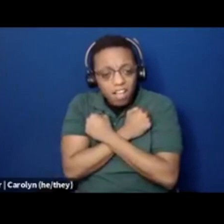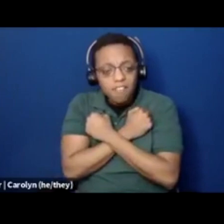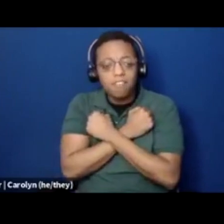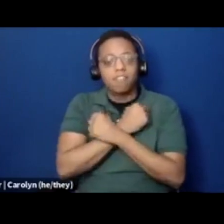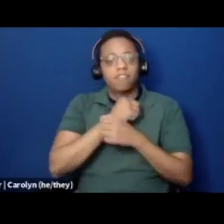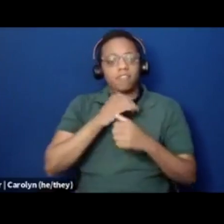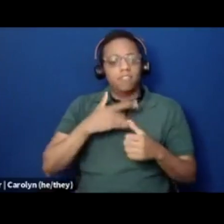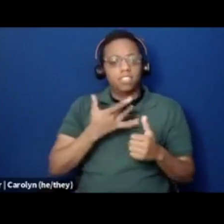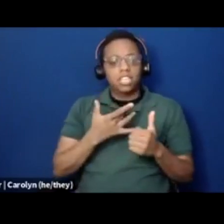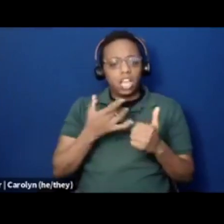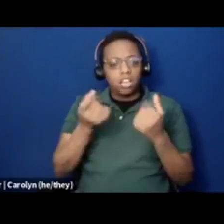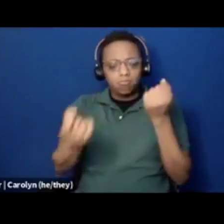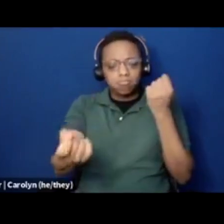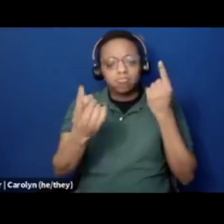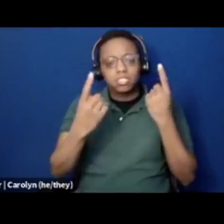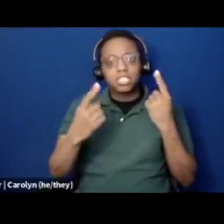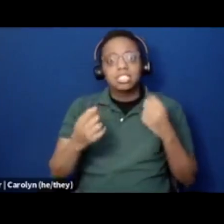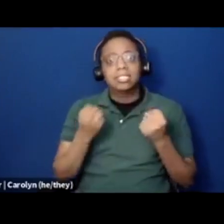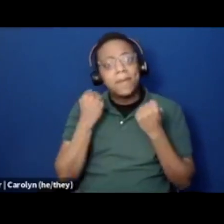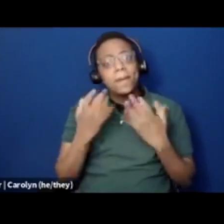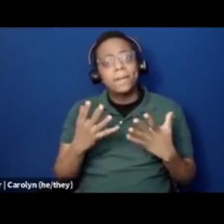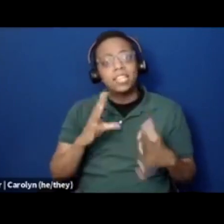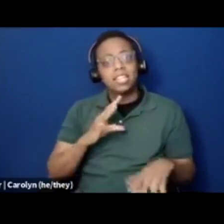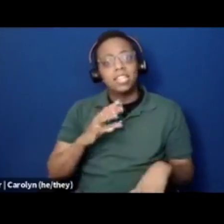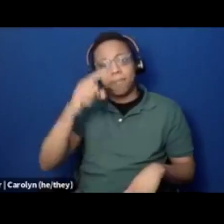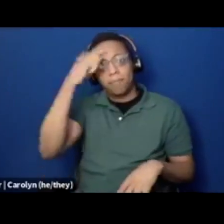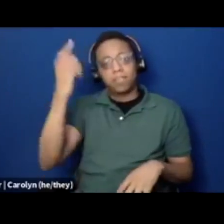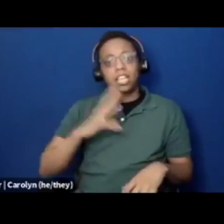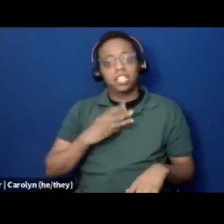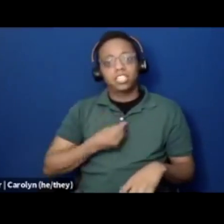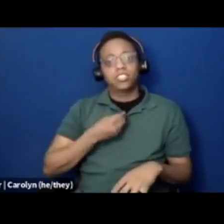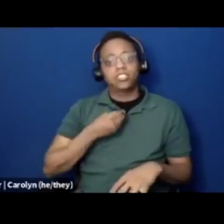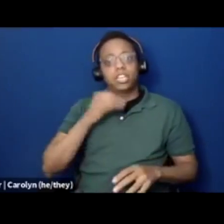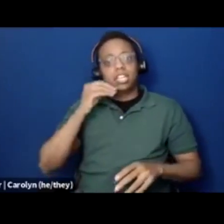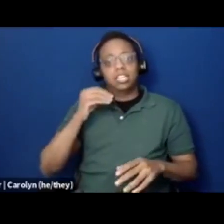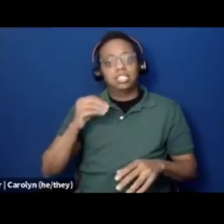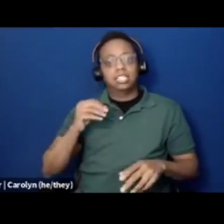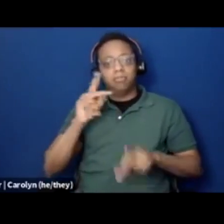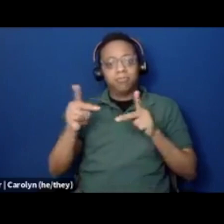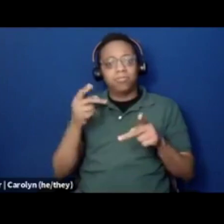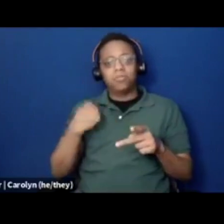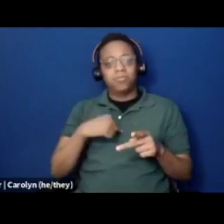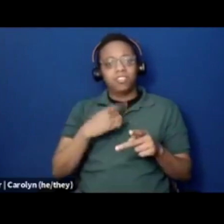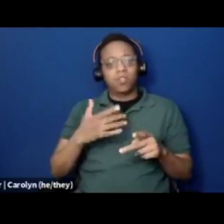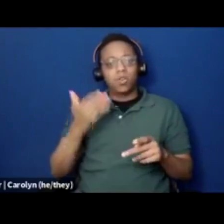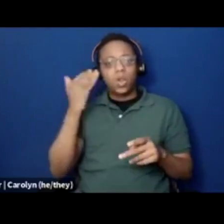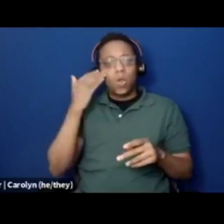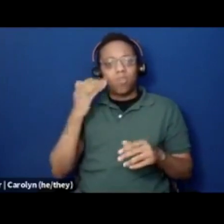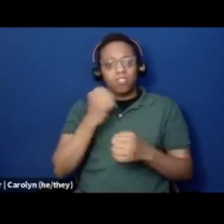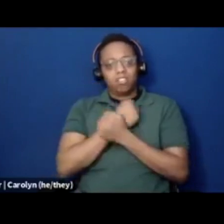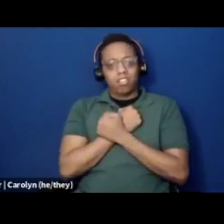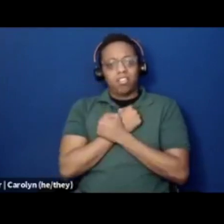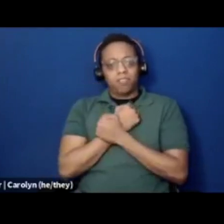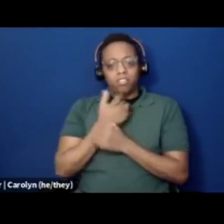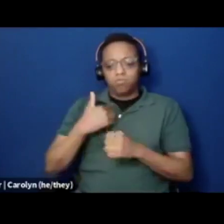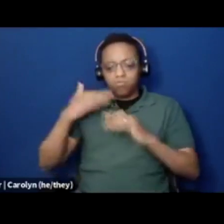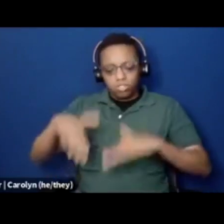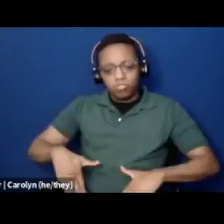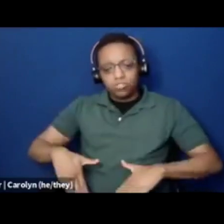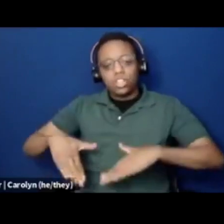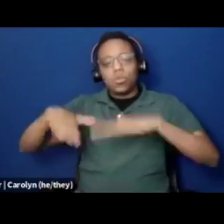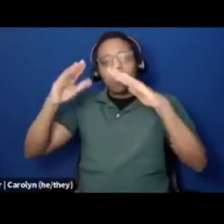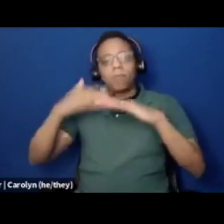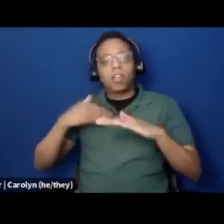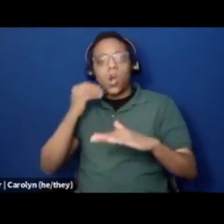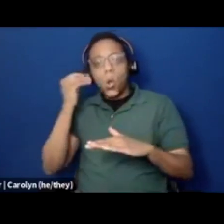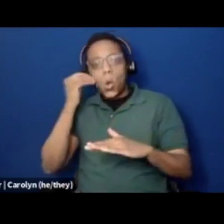us, especially Black trans folks, we don't know what love feels like because we grew up in households that did not love us. So actually being able to find